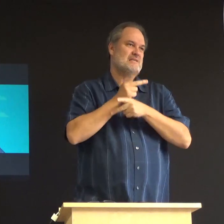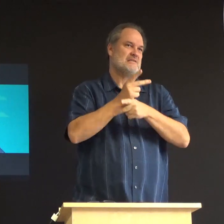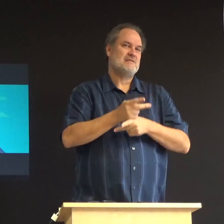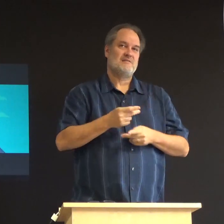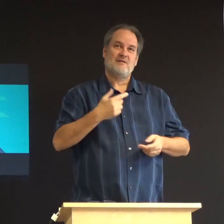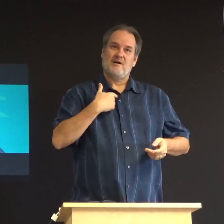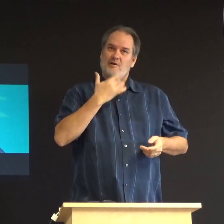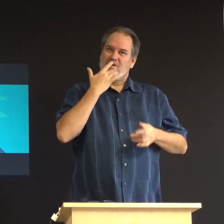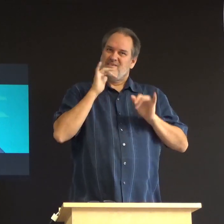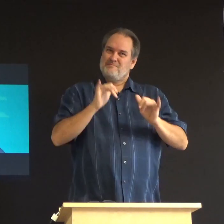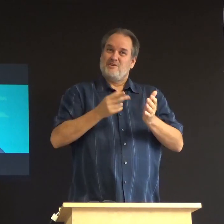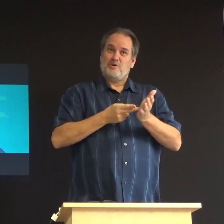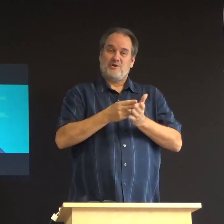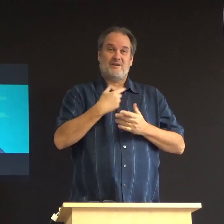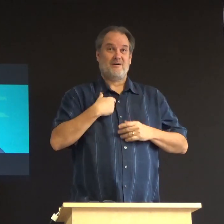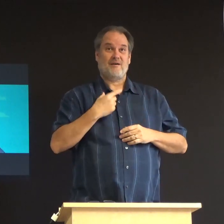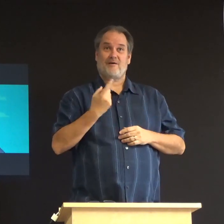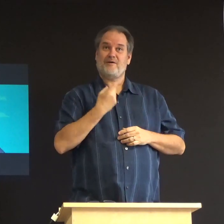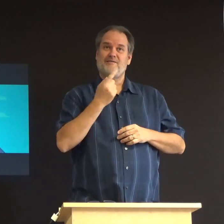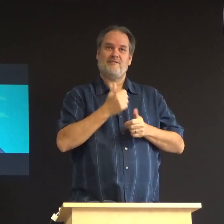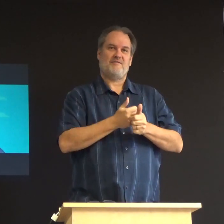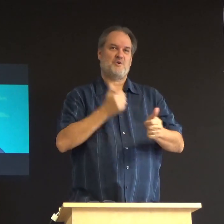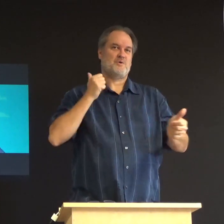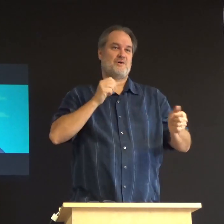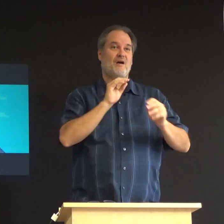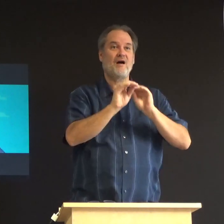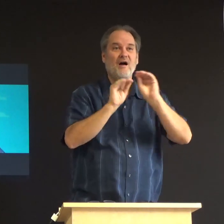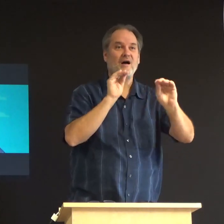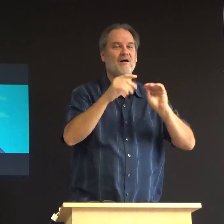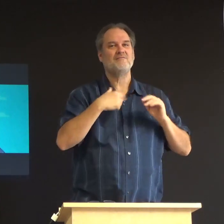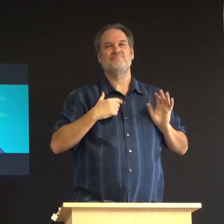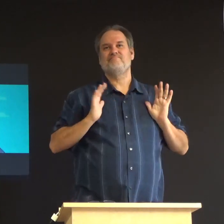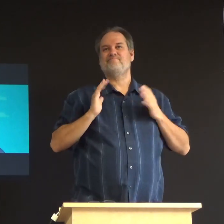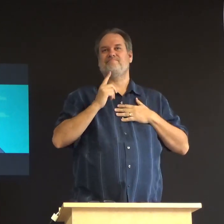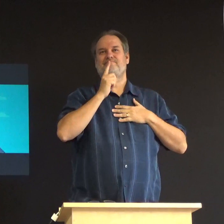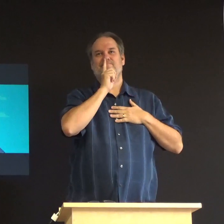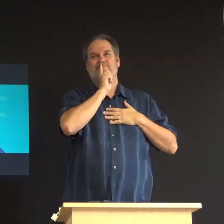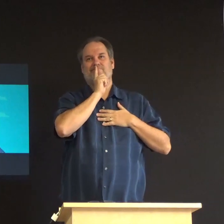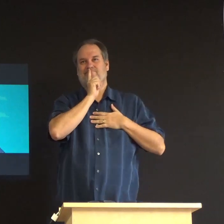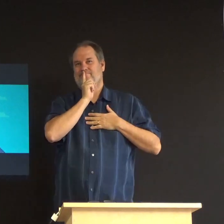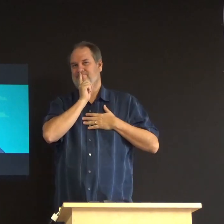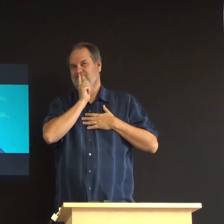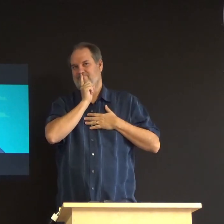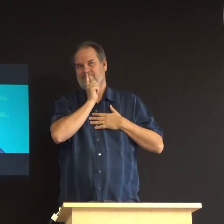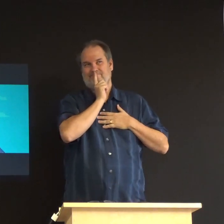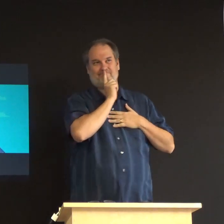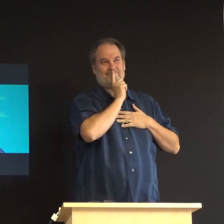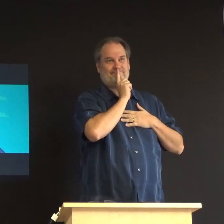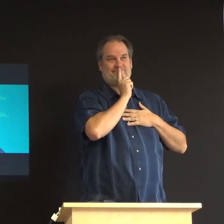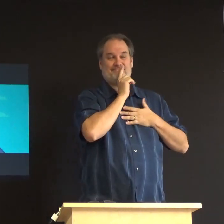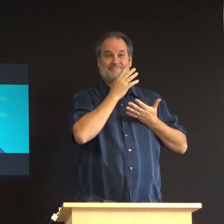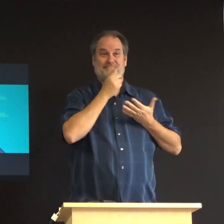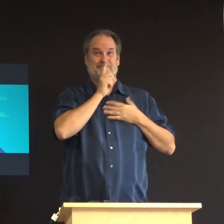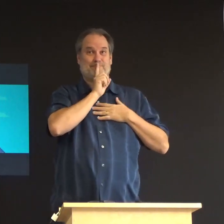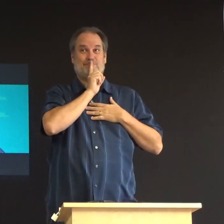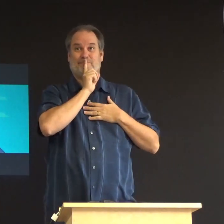very careful and say, I would rather keep the truth than add it alone.